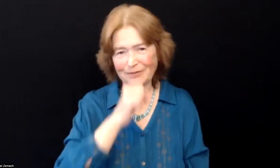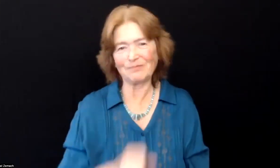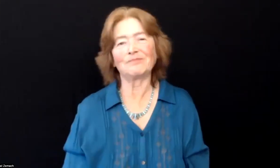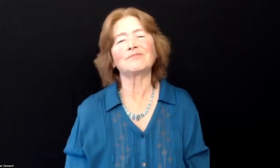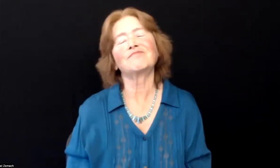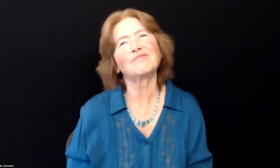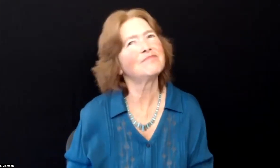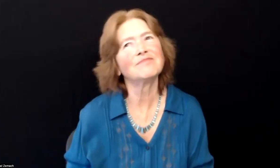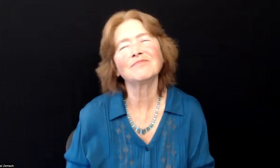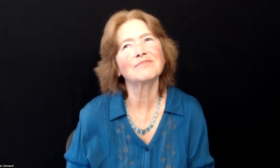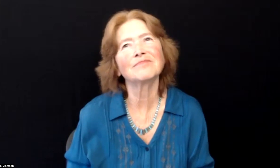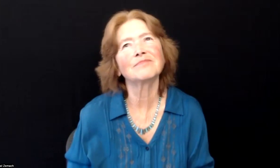This is Rachel.